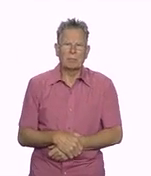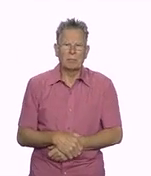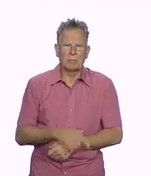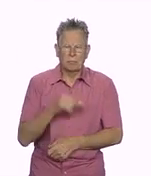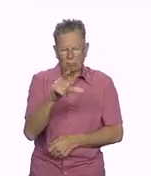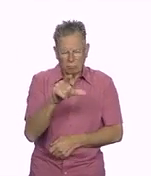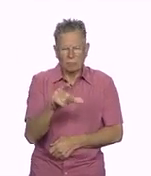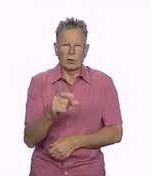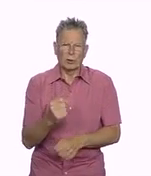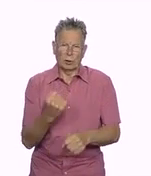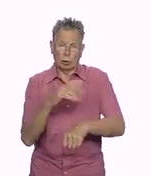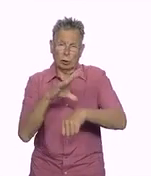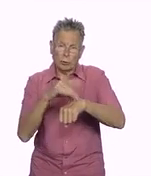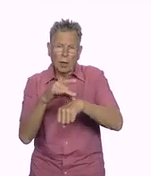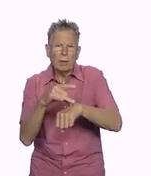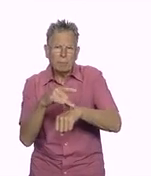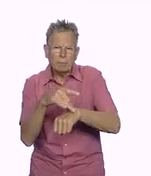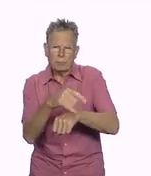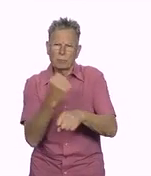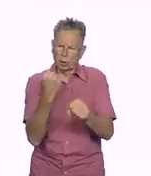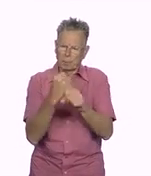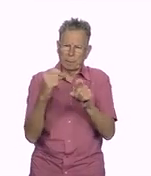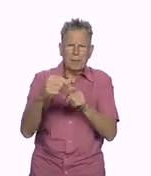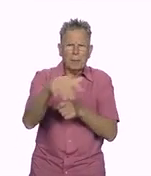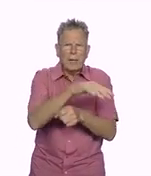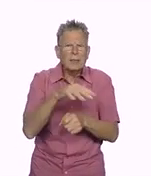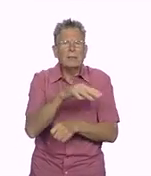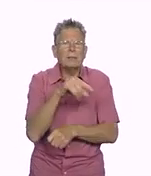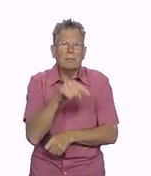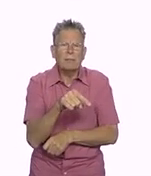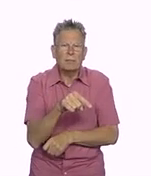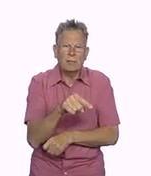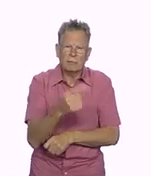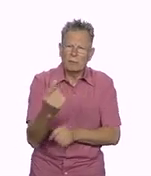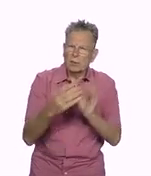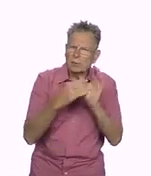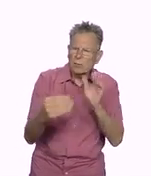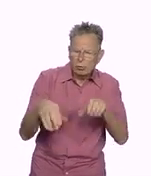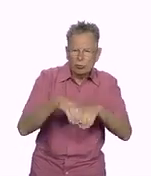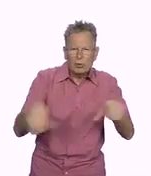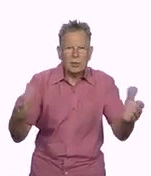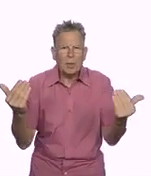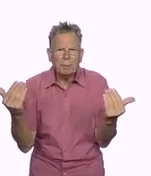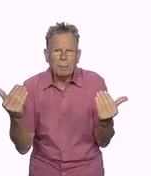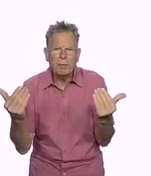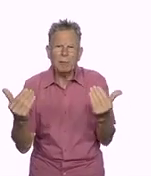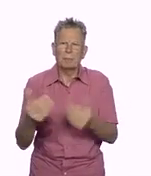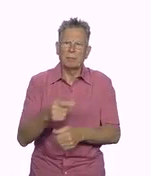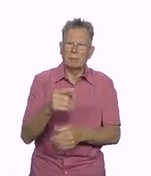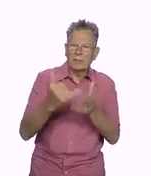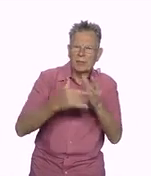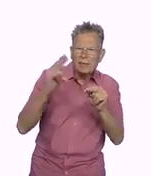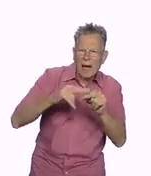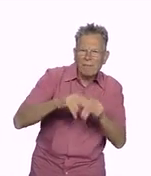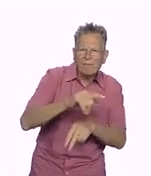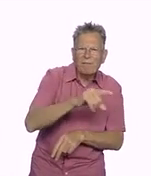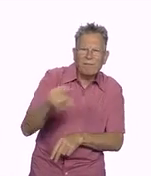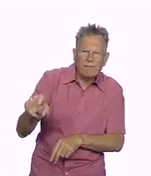In general practice, for example, reception staff may manage repeat prescriptions, type referral letters, and do